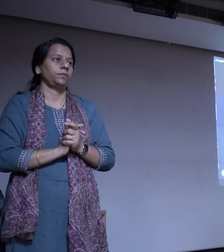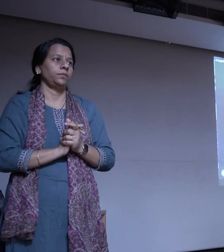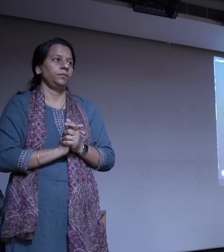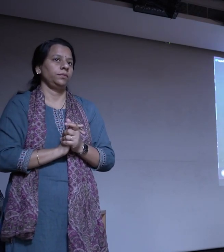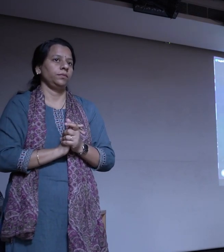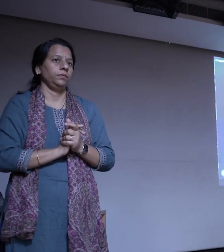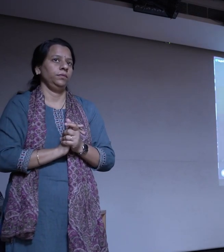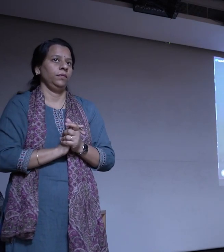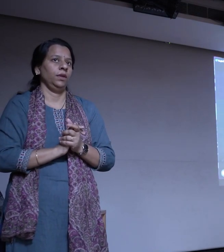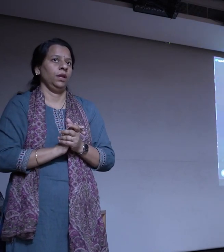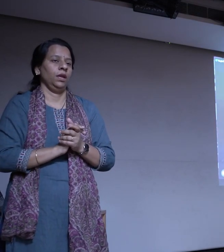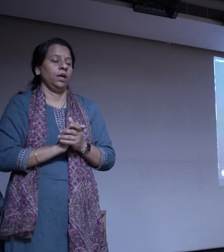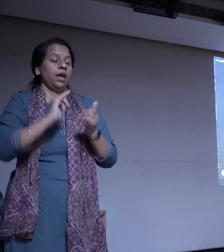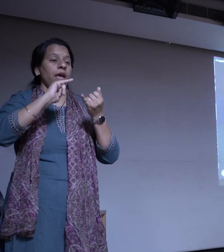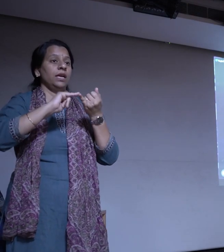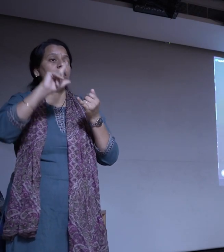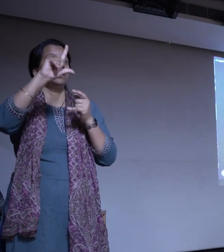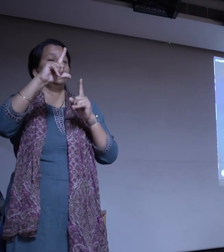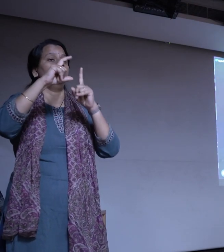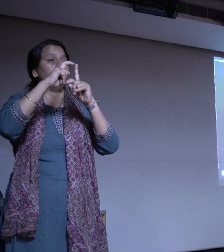Sops here up